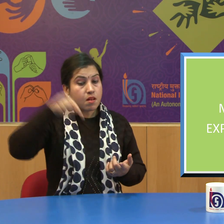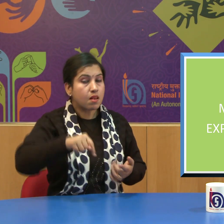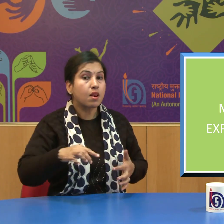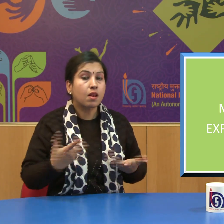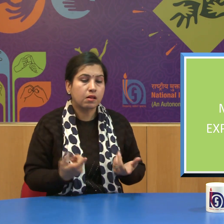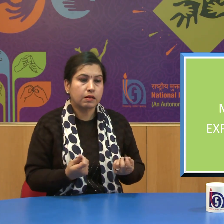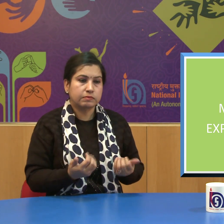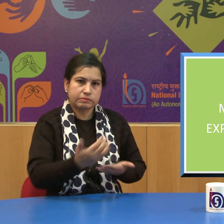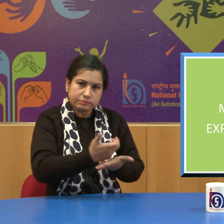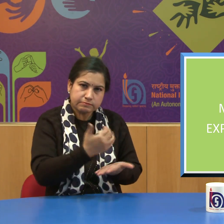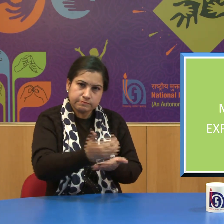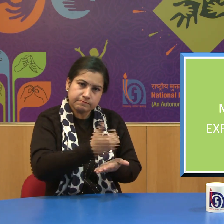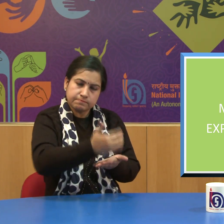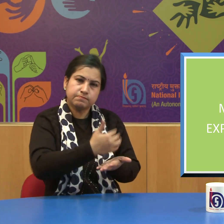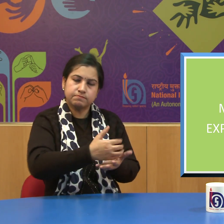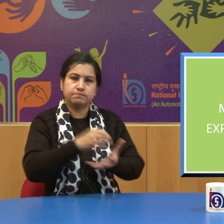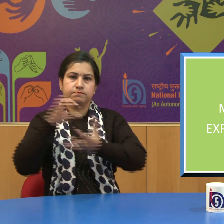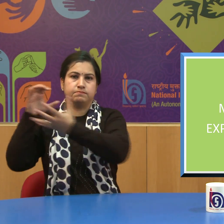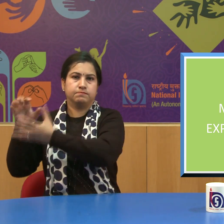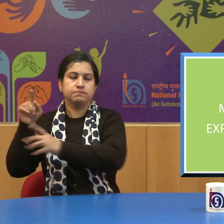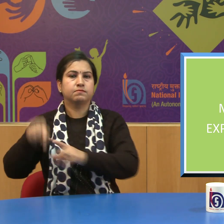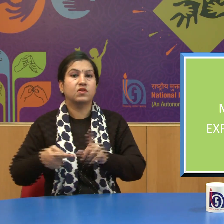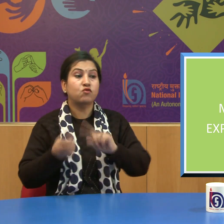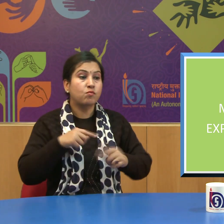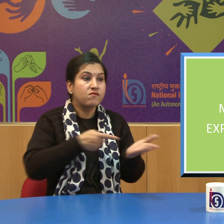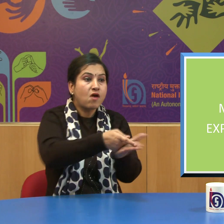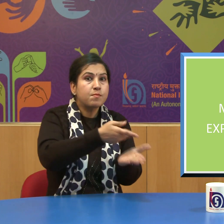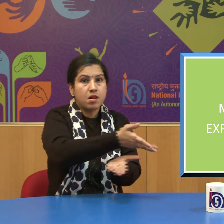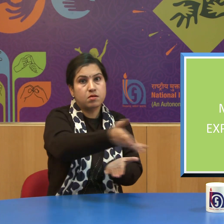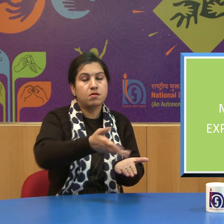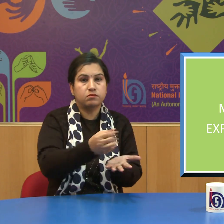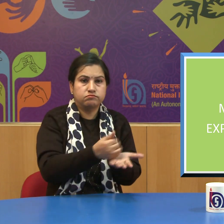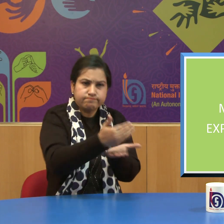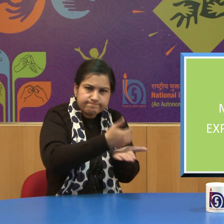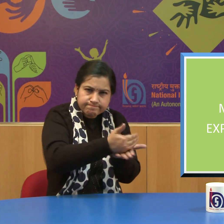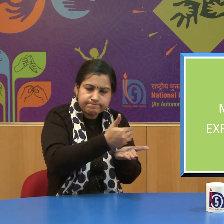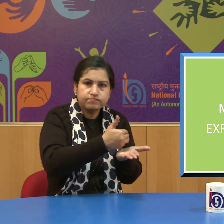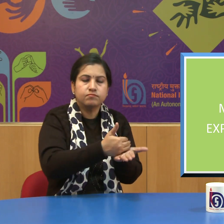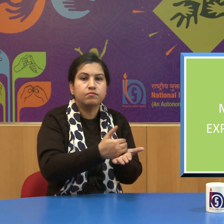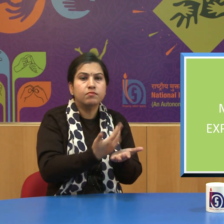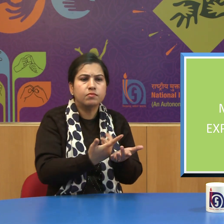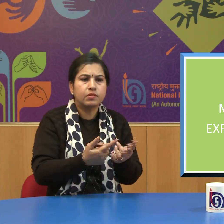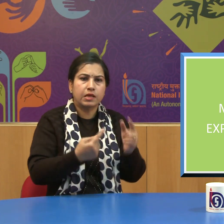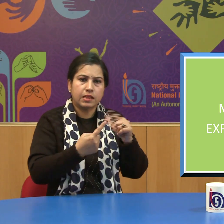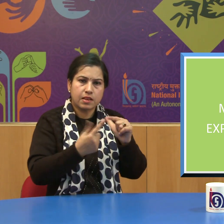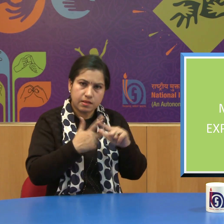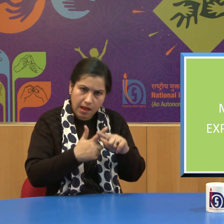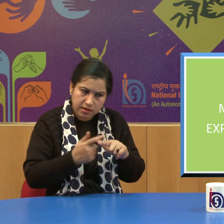income as possible from the farmers by increasing revenue